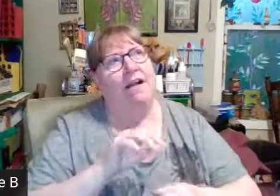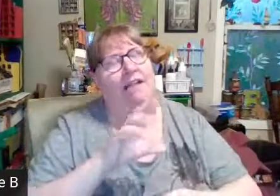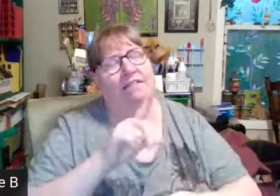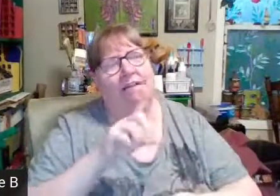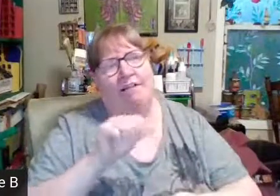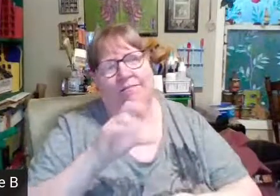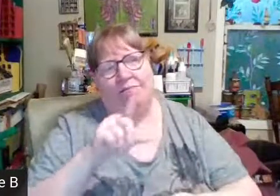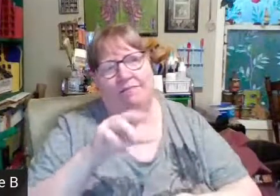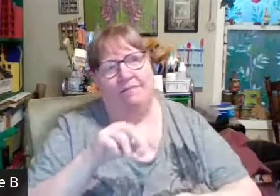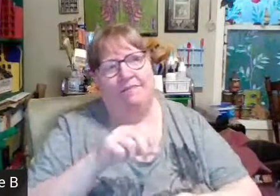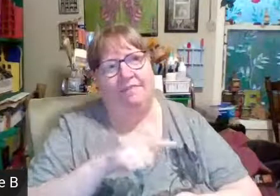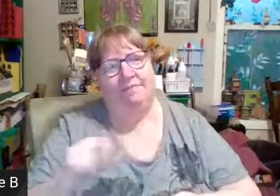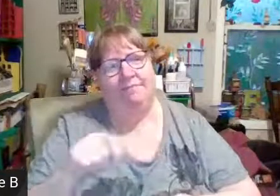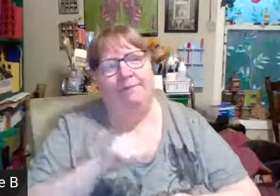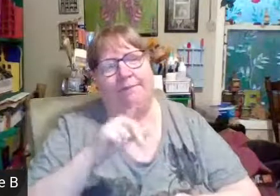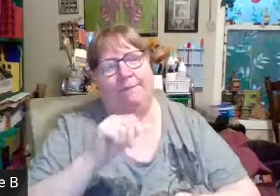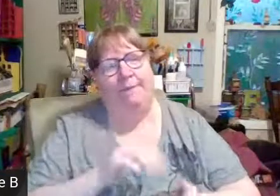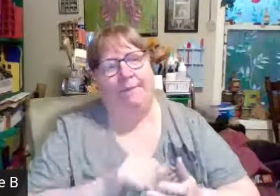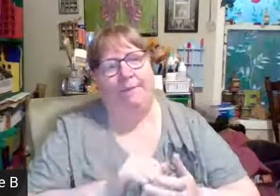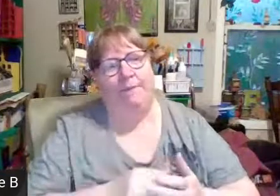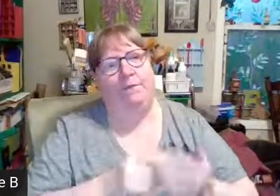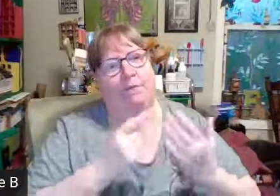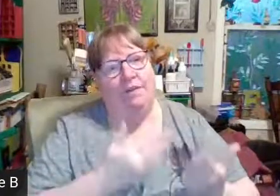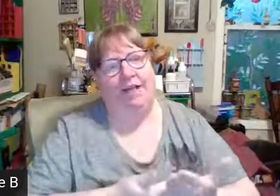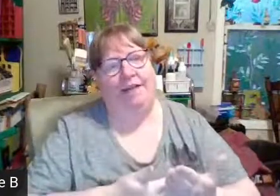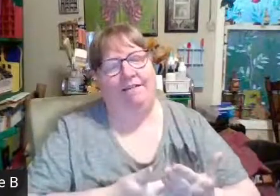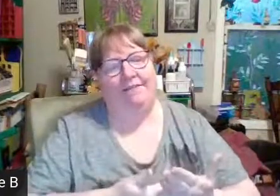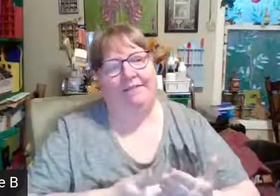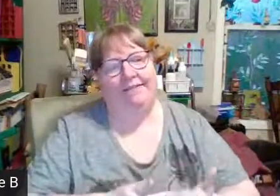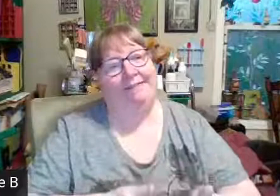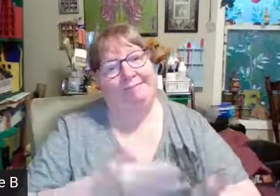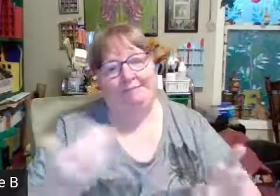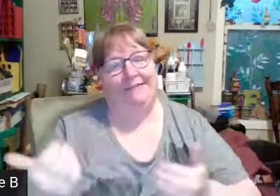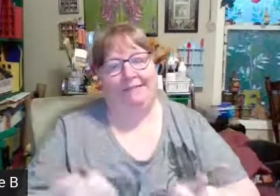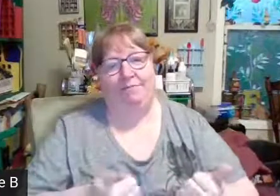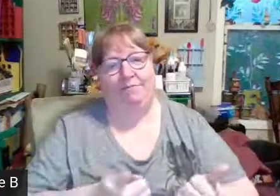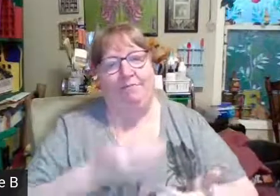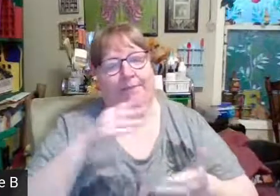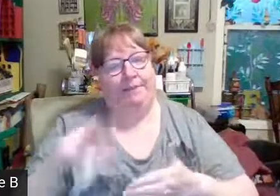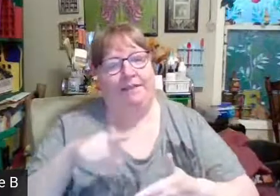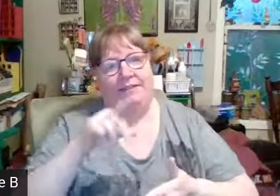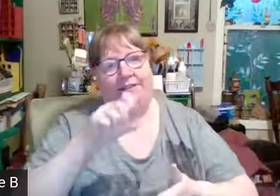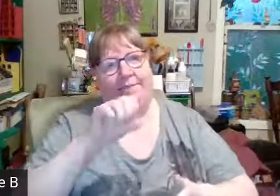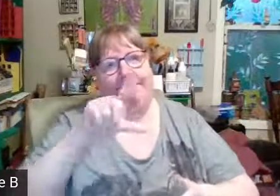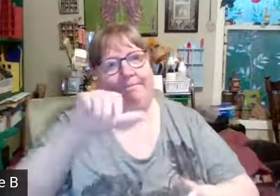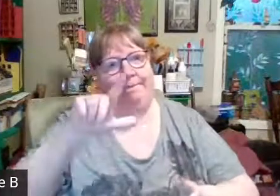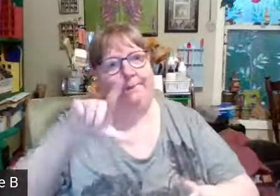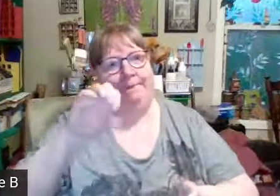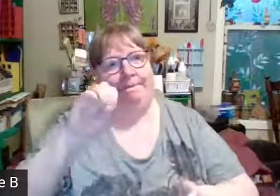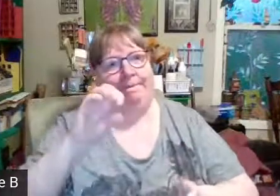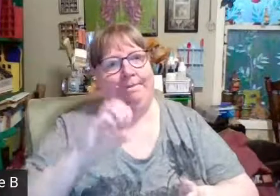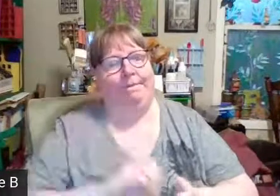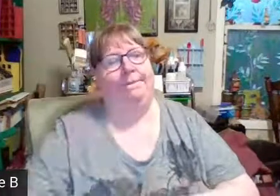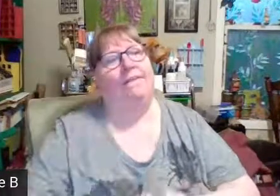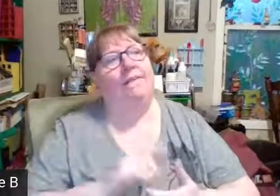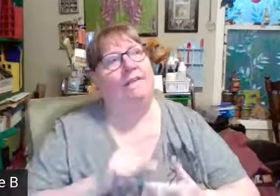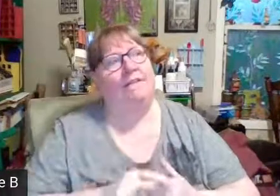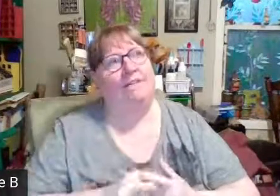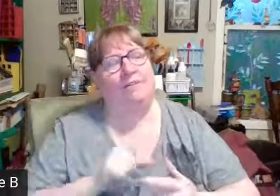in the same place. But that way you can see what is needed and you will feel better about what